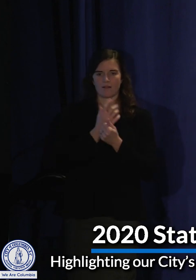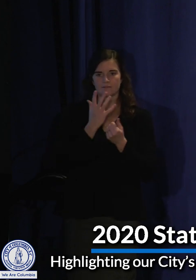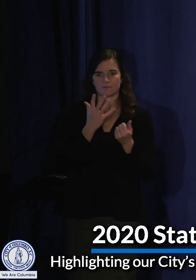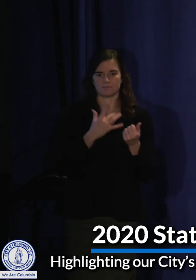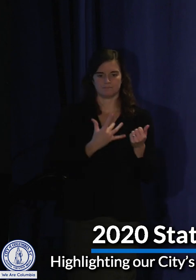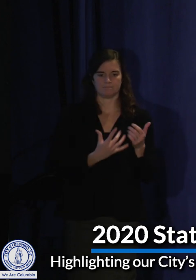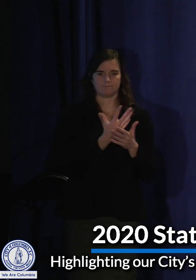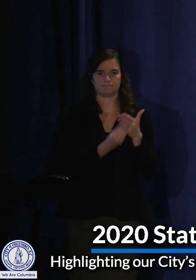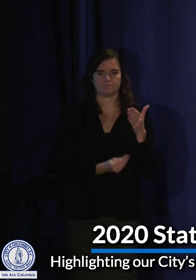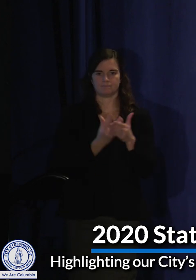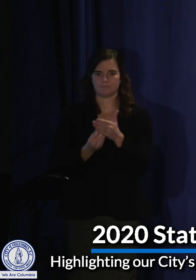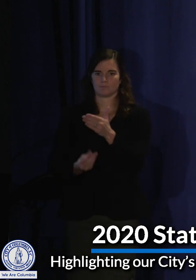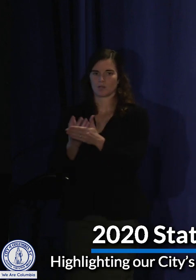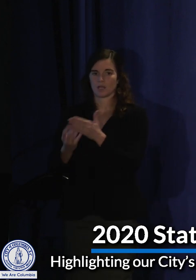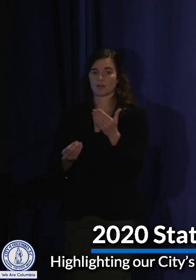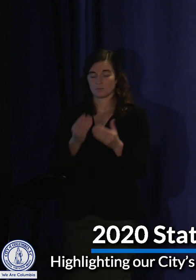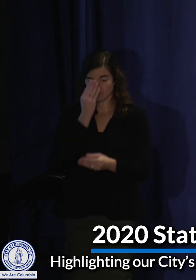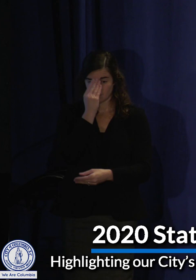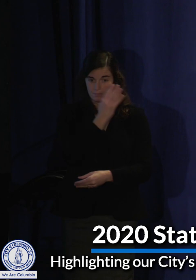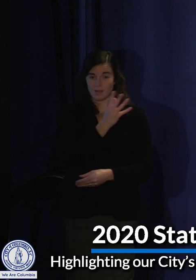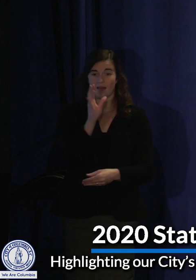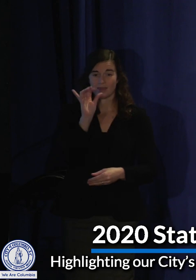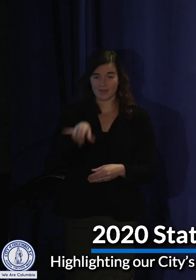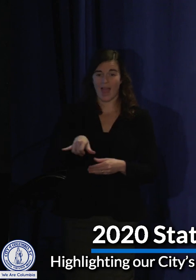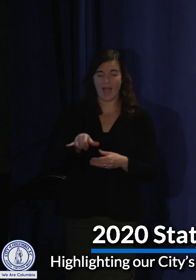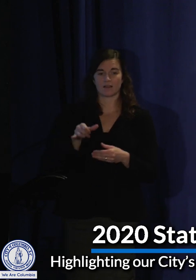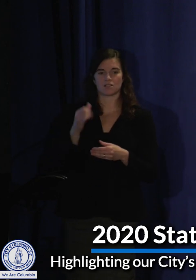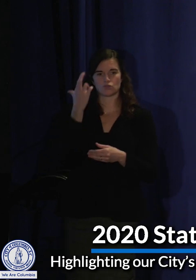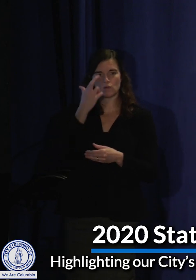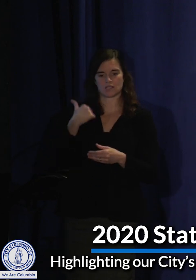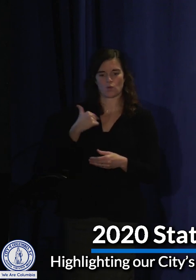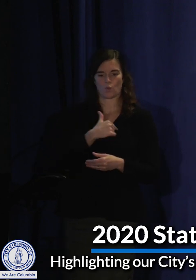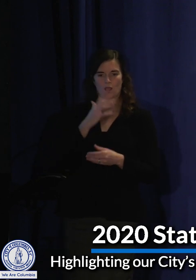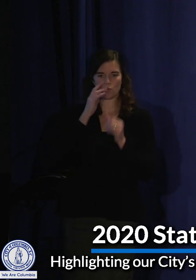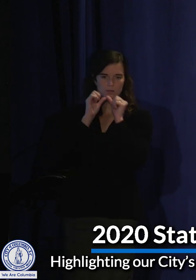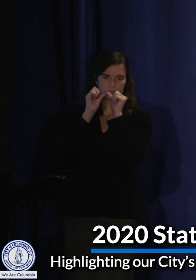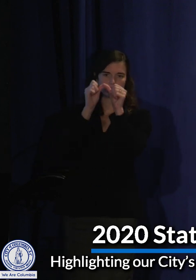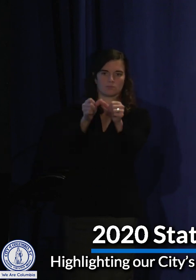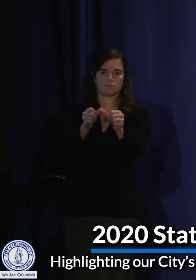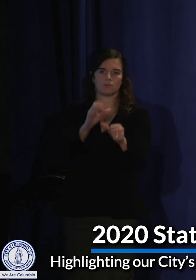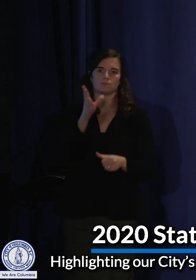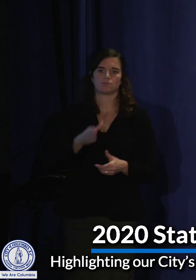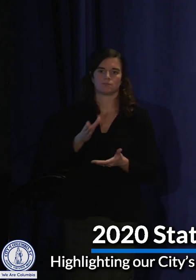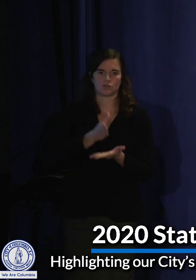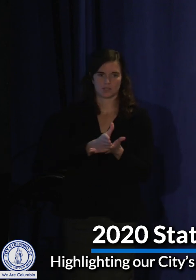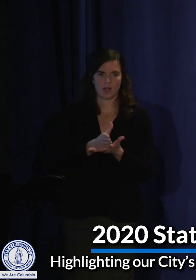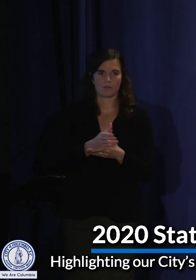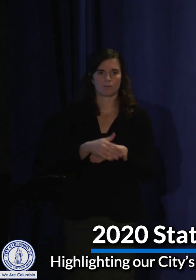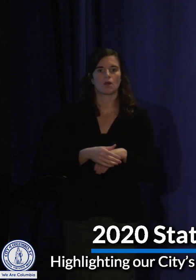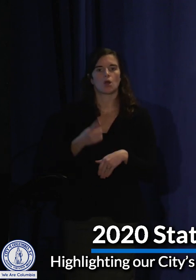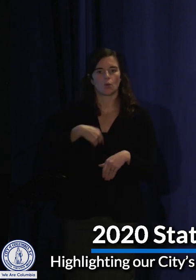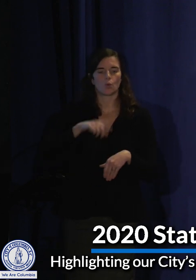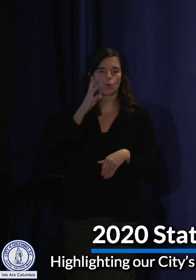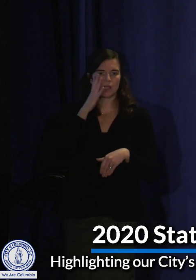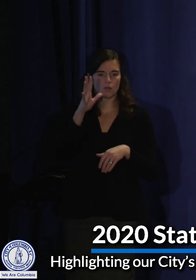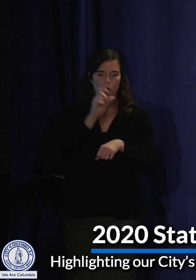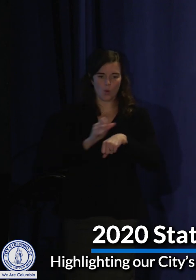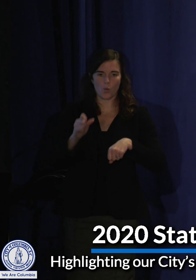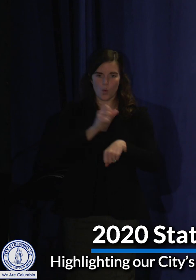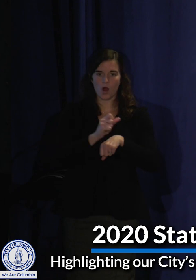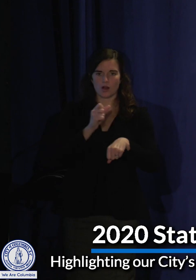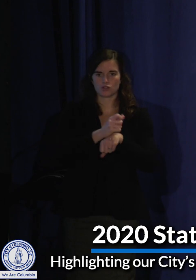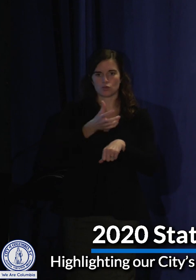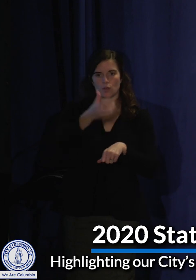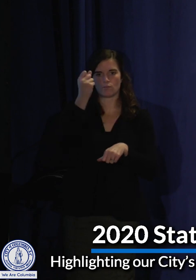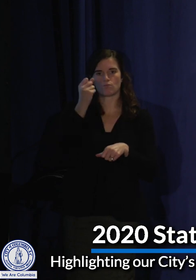this is why we will not stop, Mr. Attorney General, from working to take illegal guns off the streets of Columbia, South